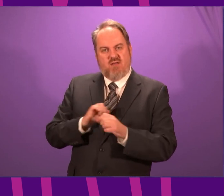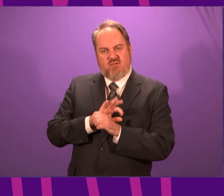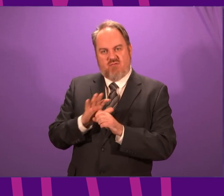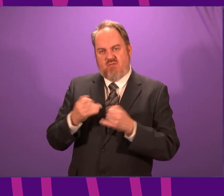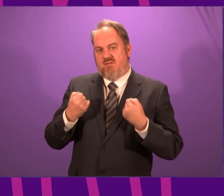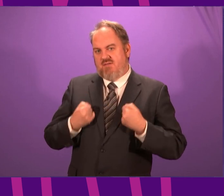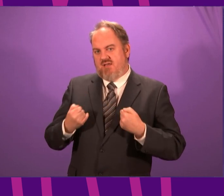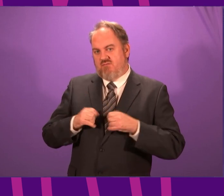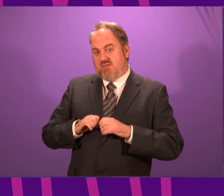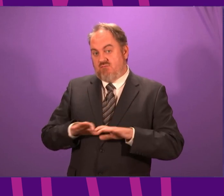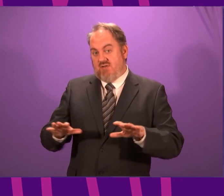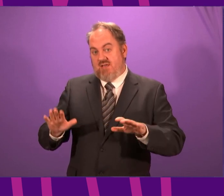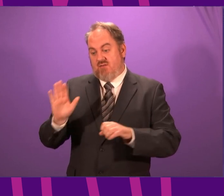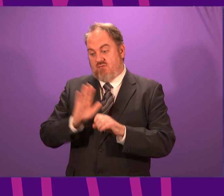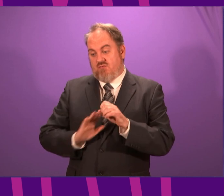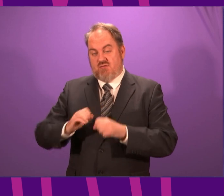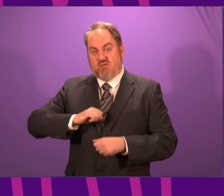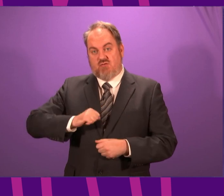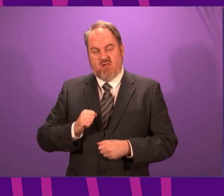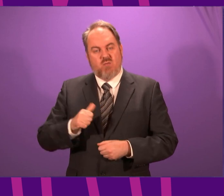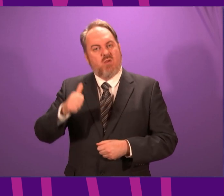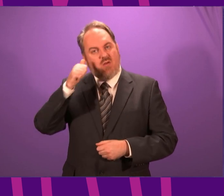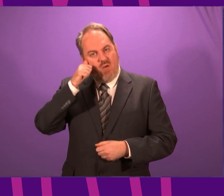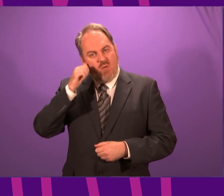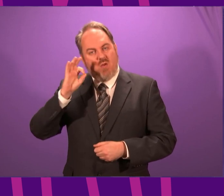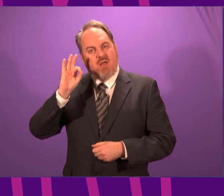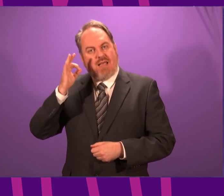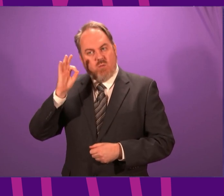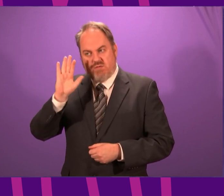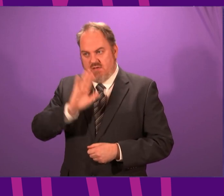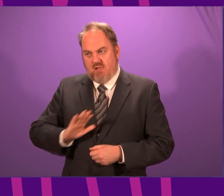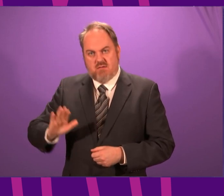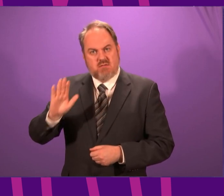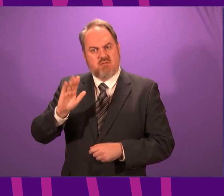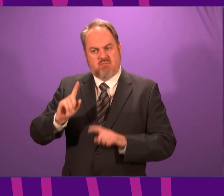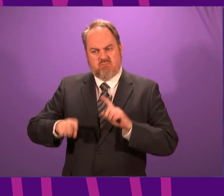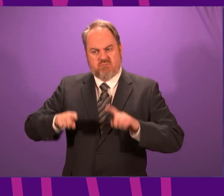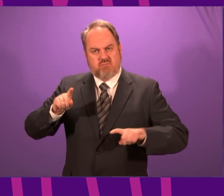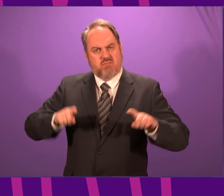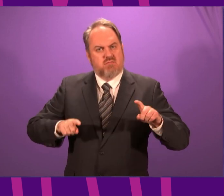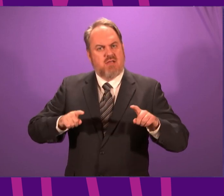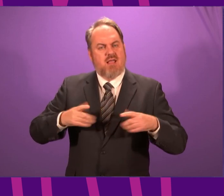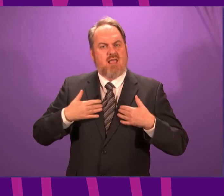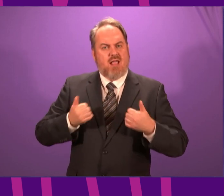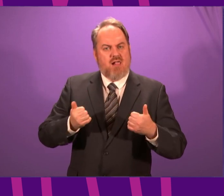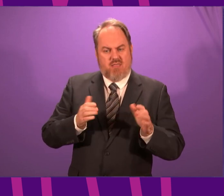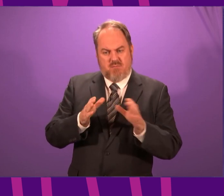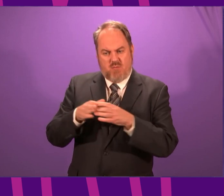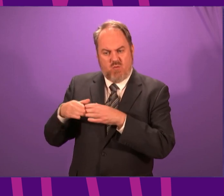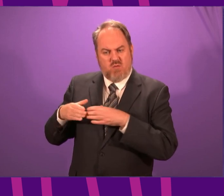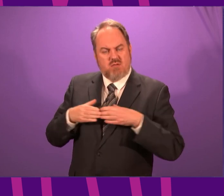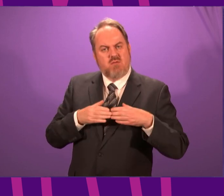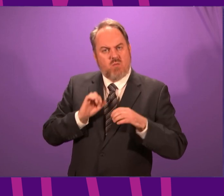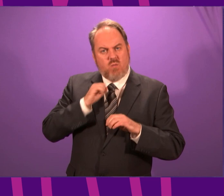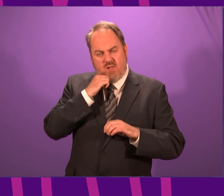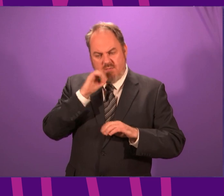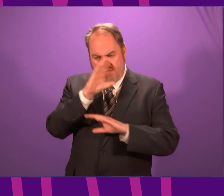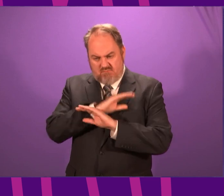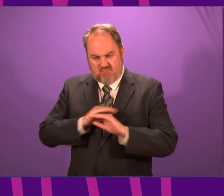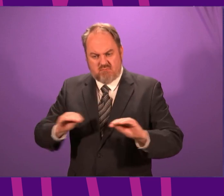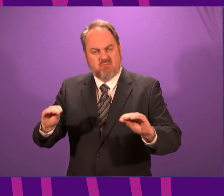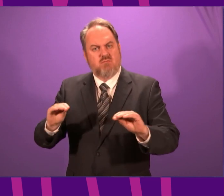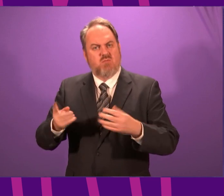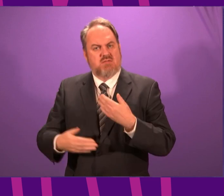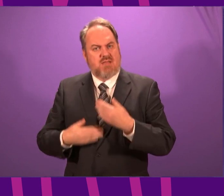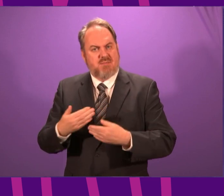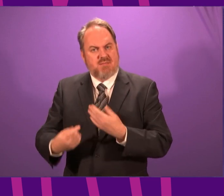note that local NHS boards and local authorities will be consulted on the application of the framework to individual areas. I have to ask,